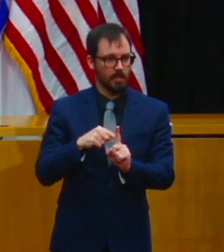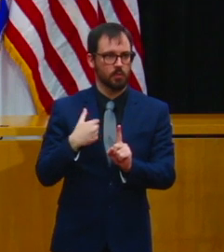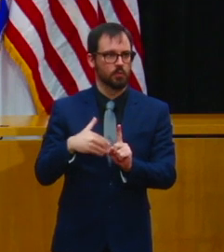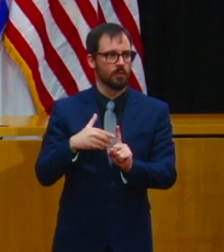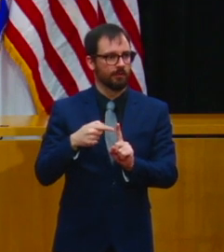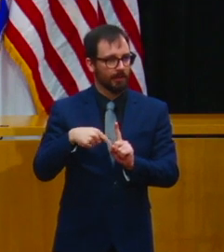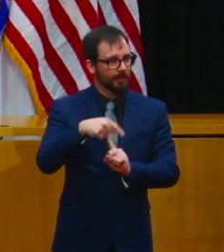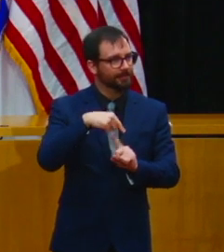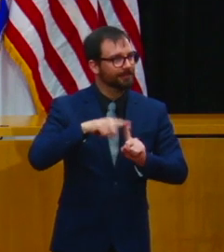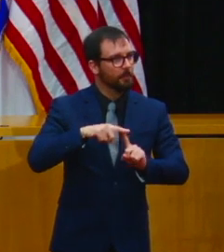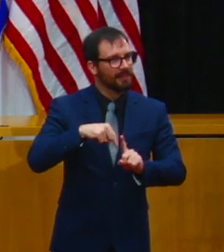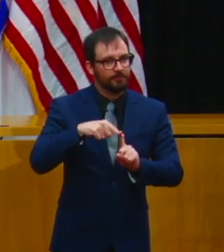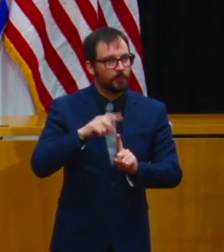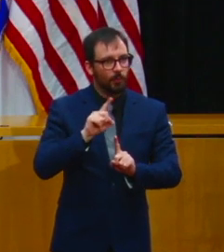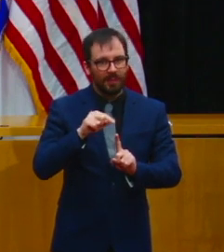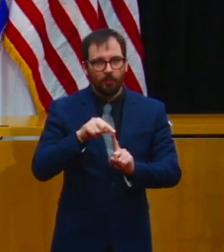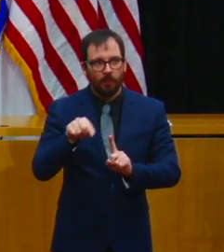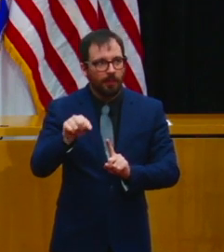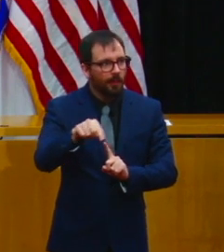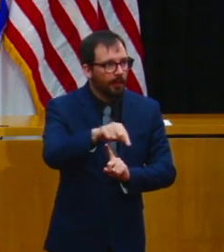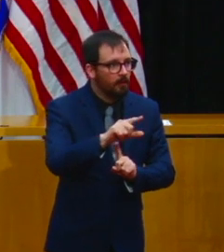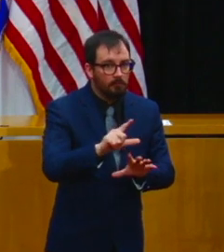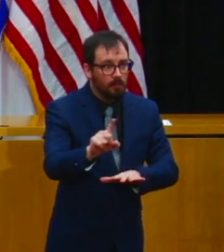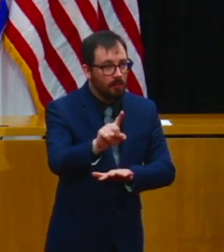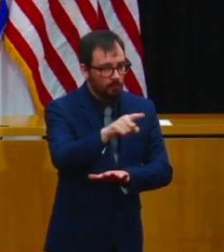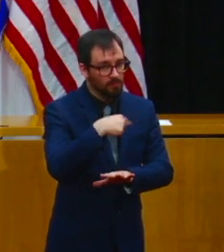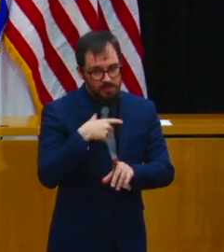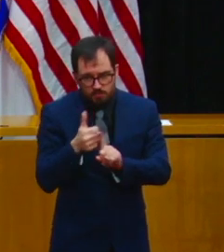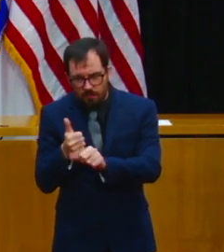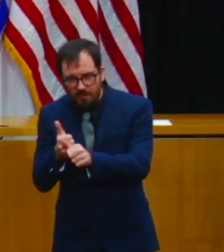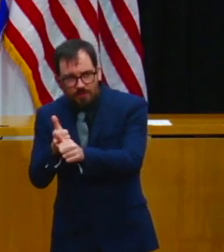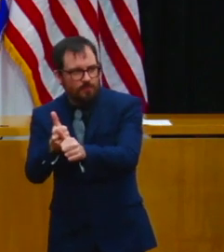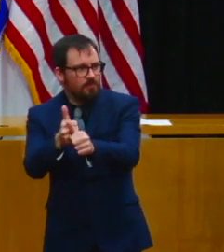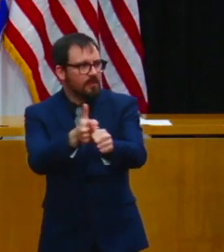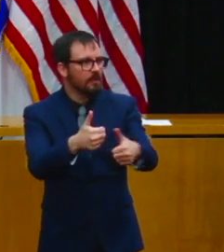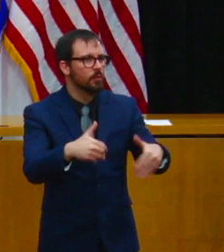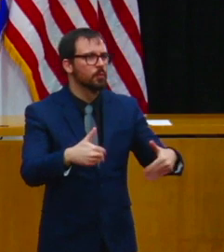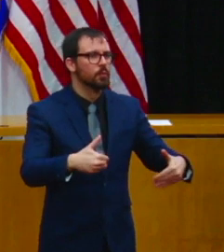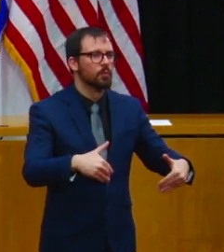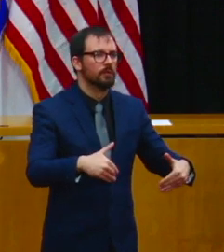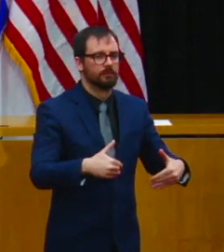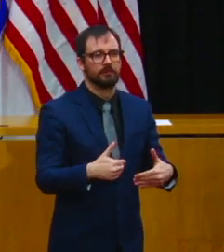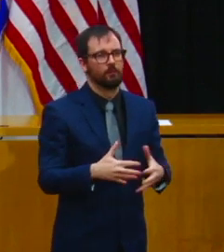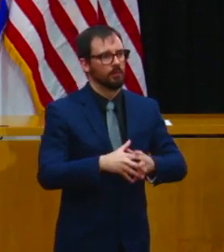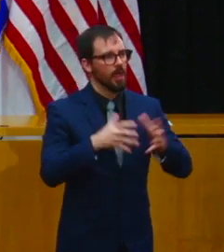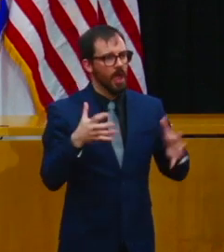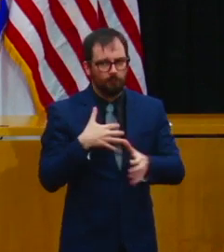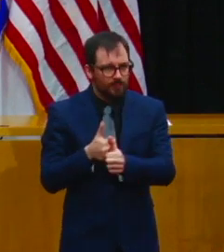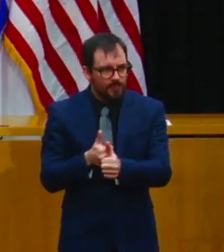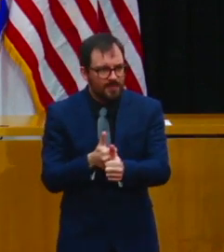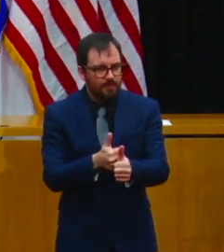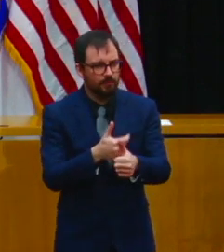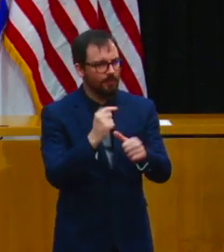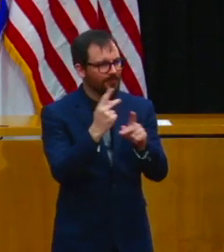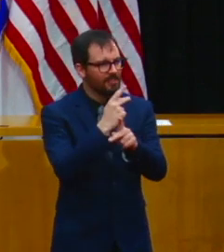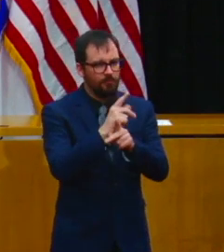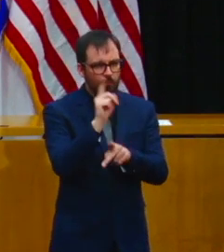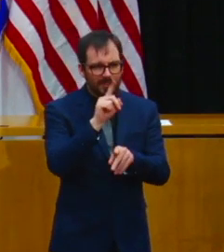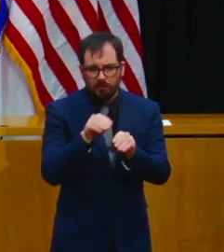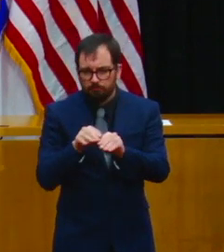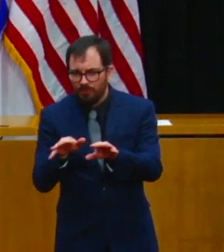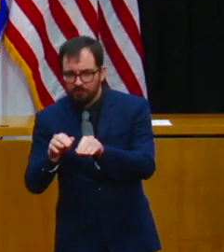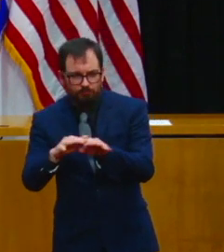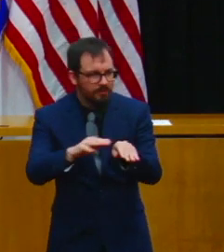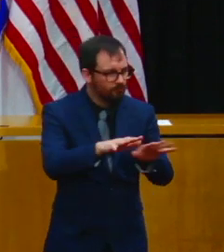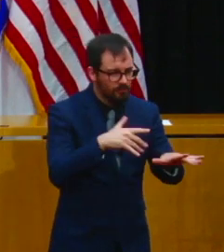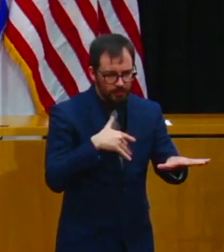tested positive and their immediate contacts, but then also looking at the spread of the individuals on the next circle around them. So we're going to be rolling